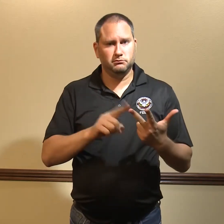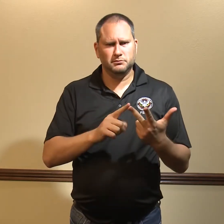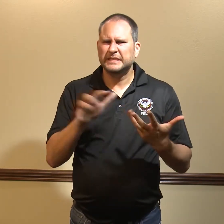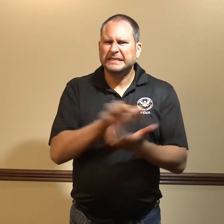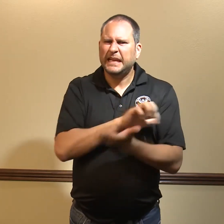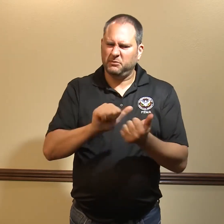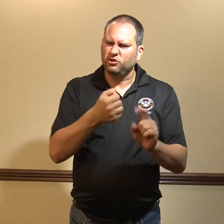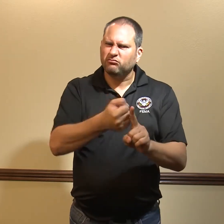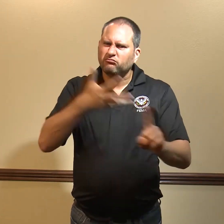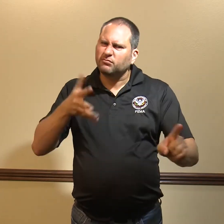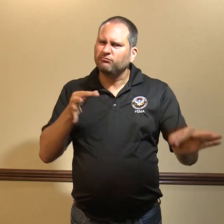description of the damage,